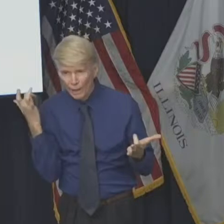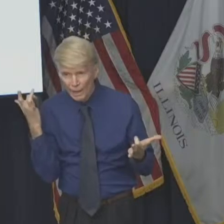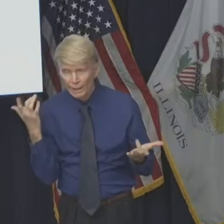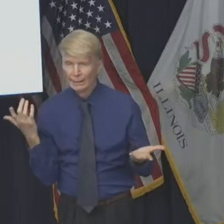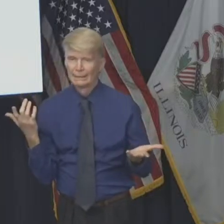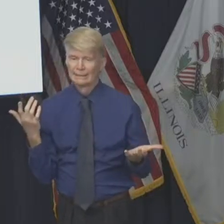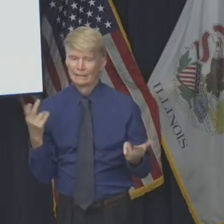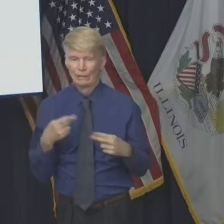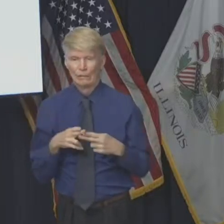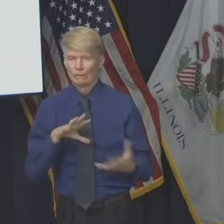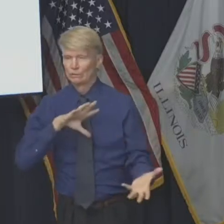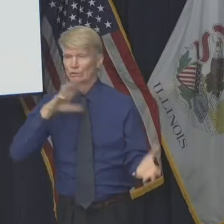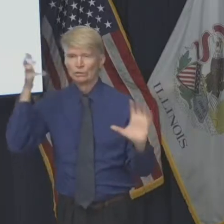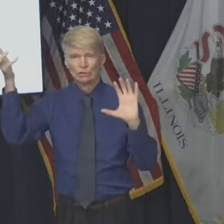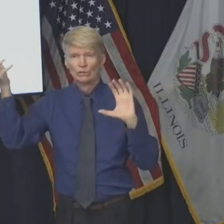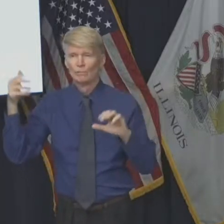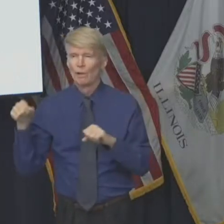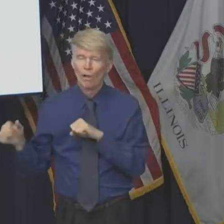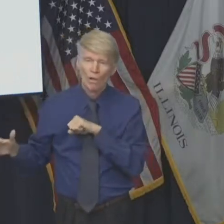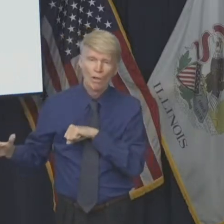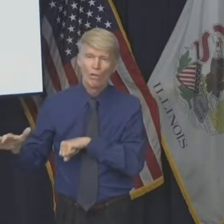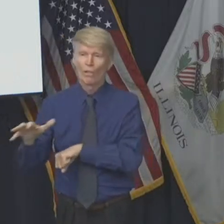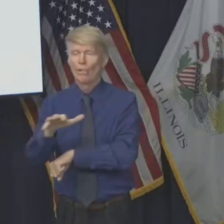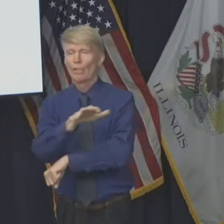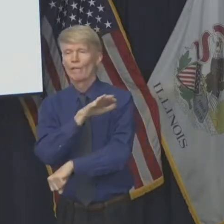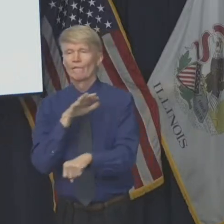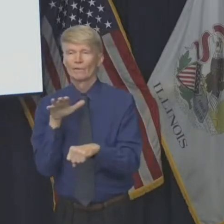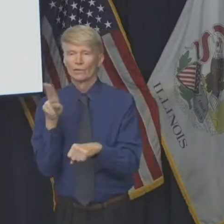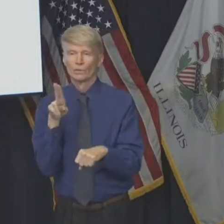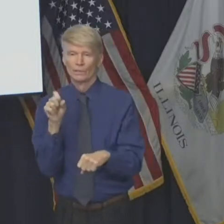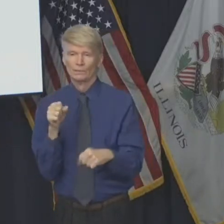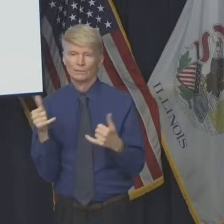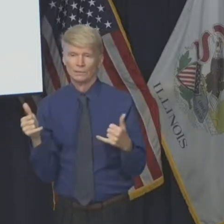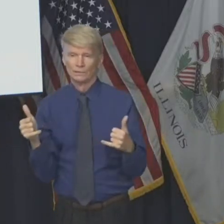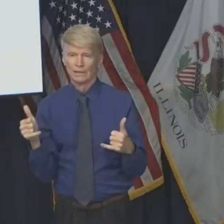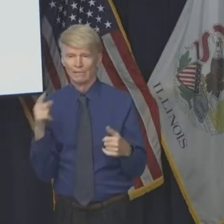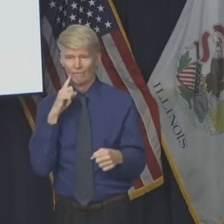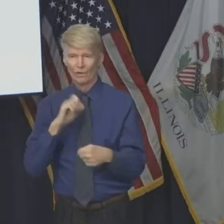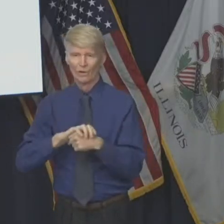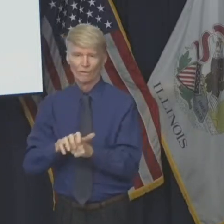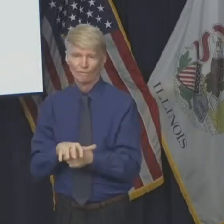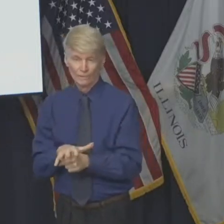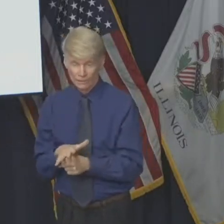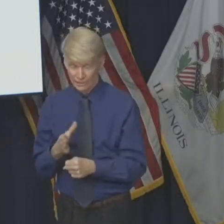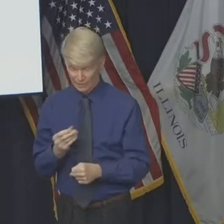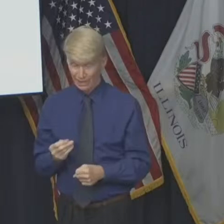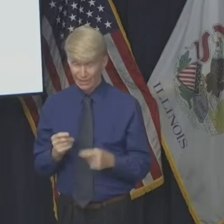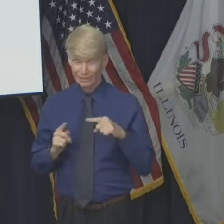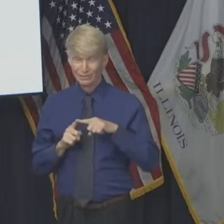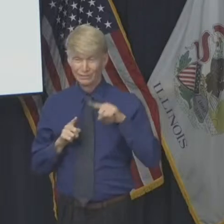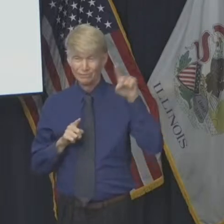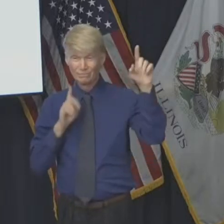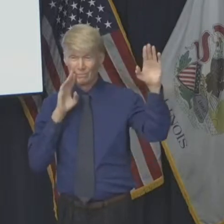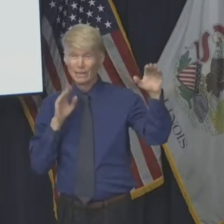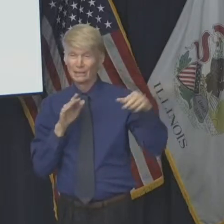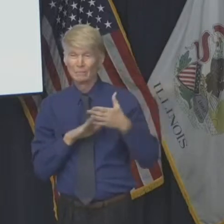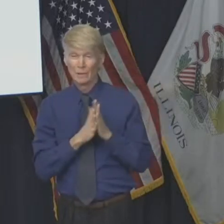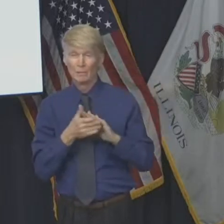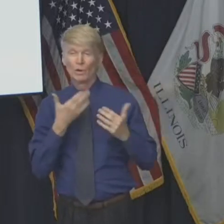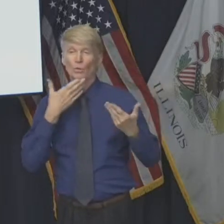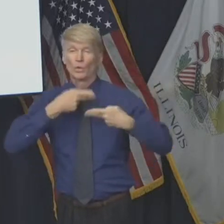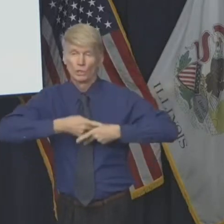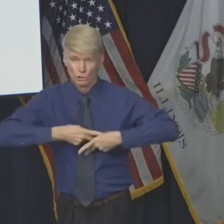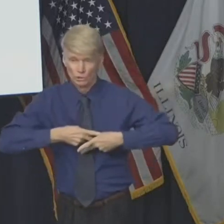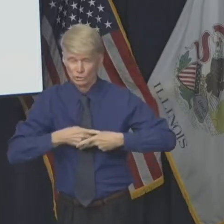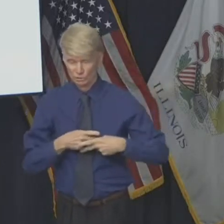COVID storm that appears to be sweeping the entire nation, and our trajectory is only getting worse. This is